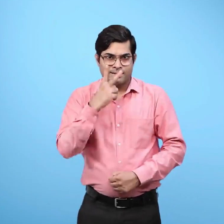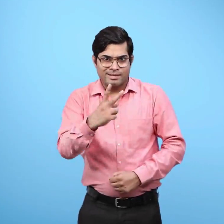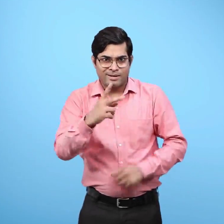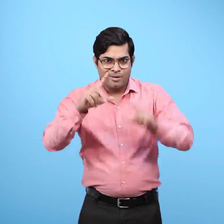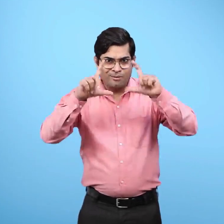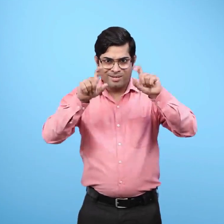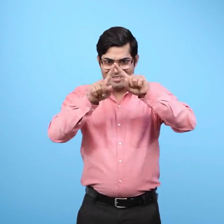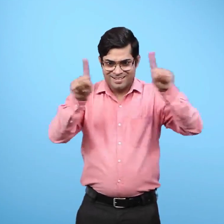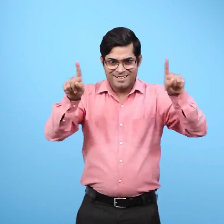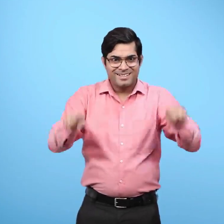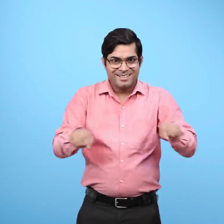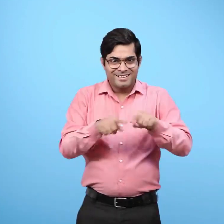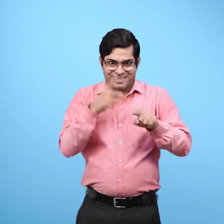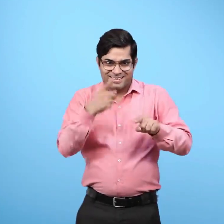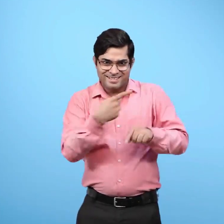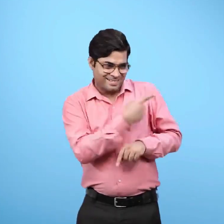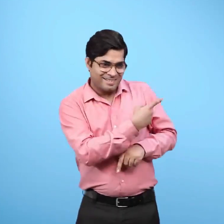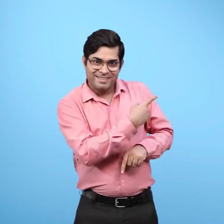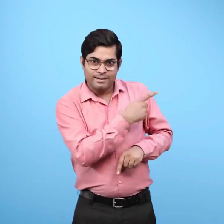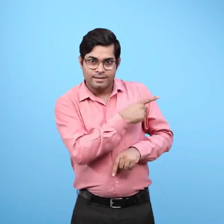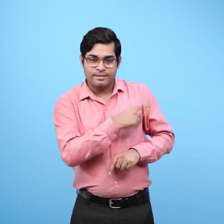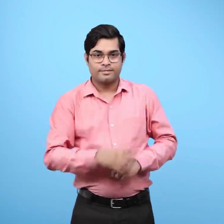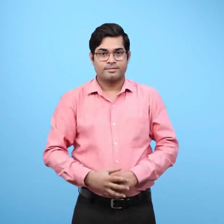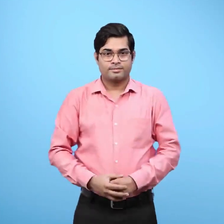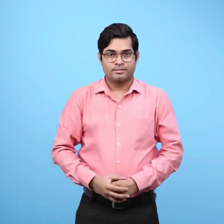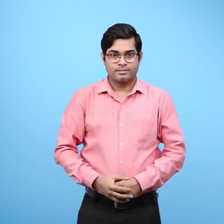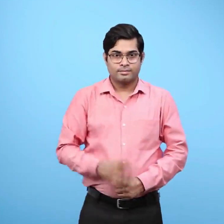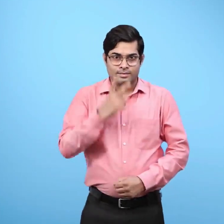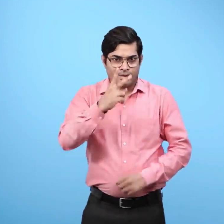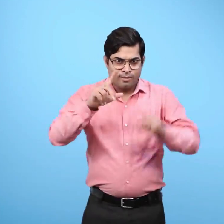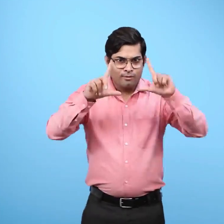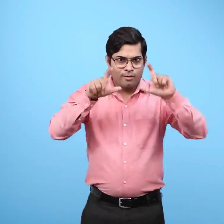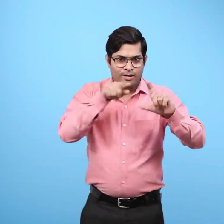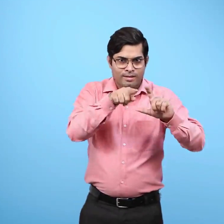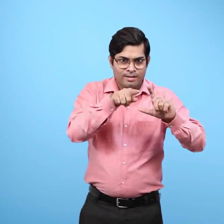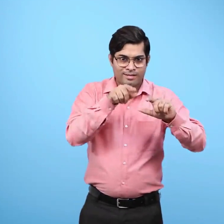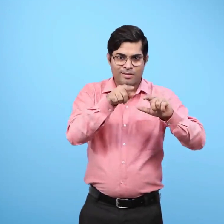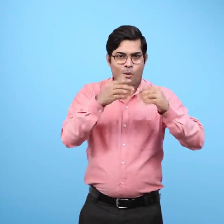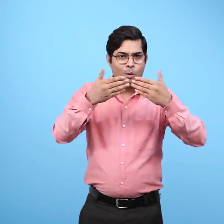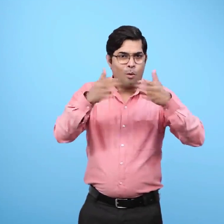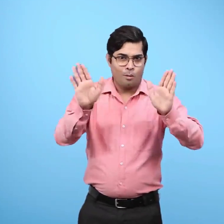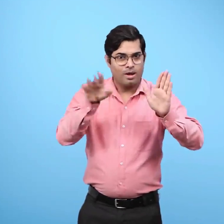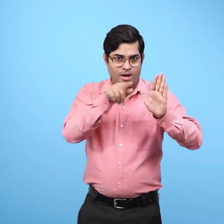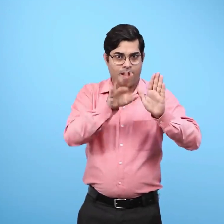There is a box given below this question with a picture of an open window